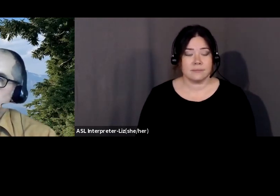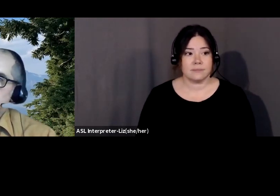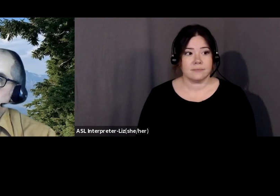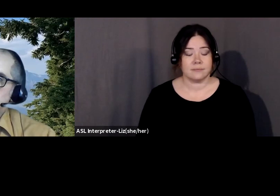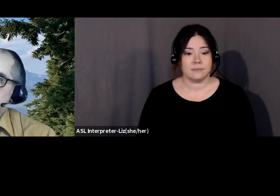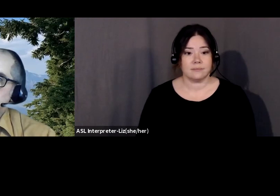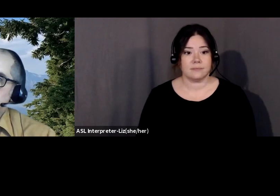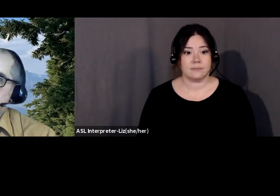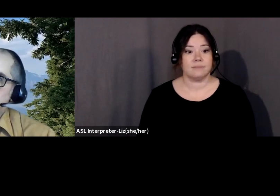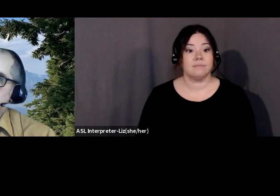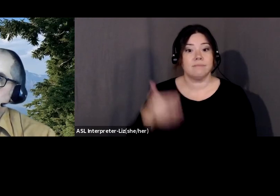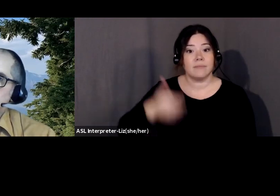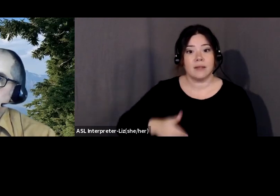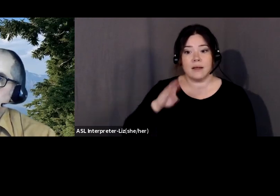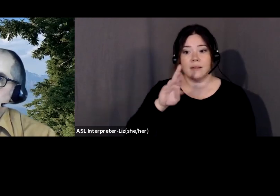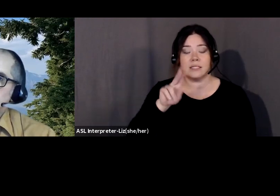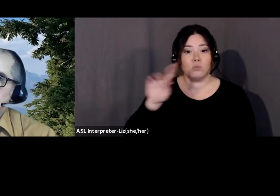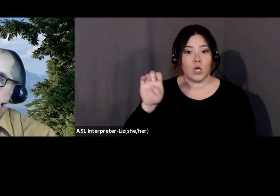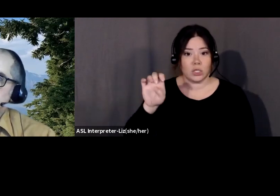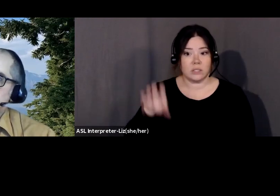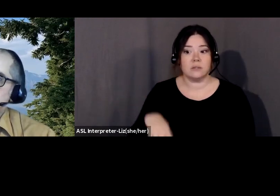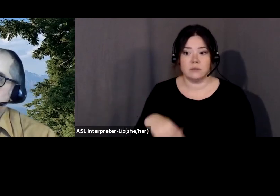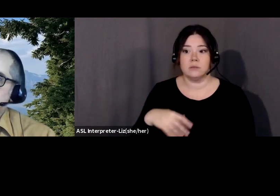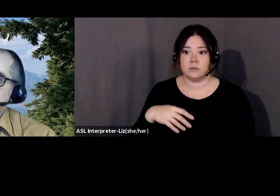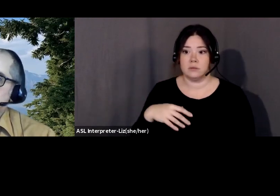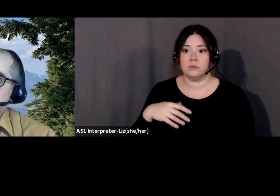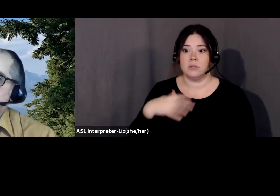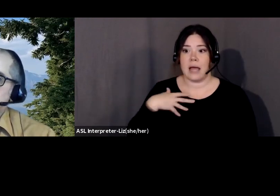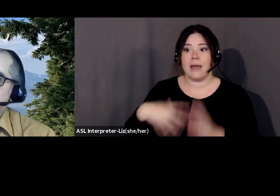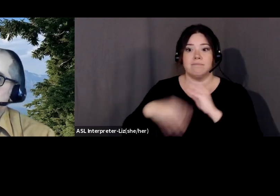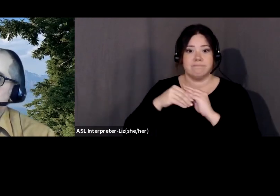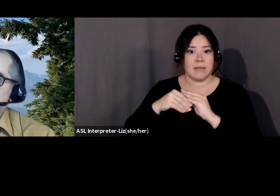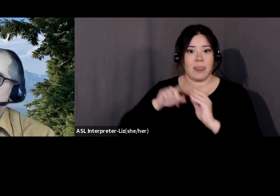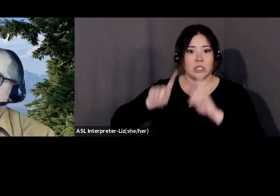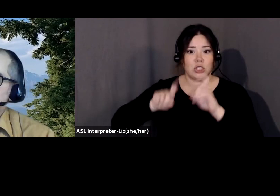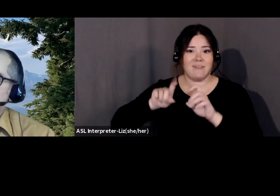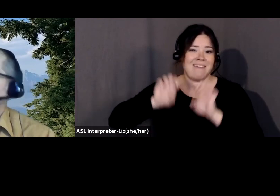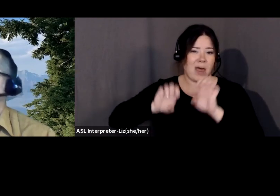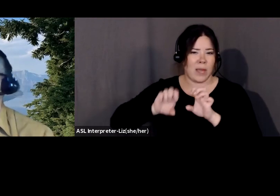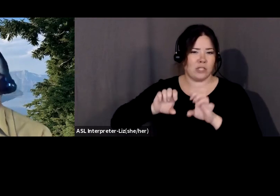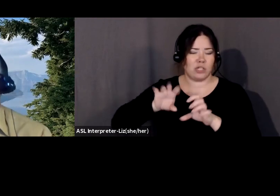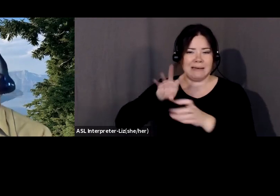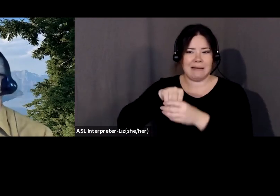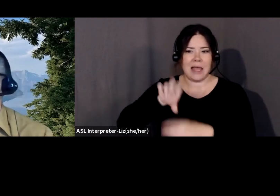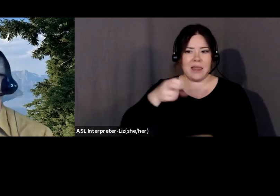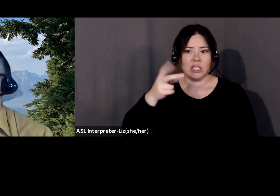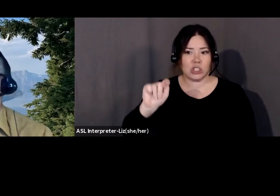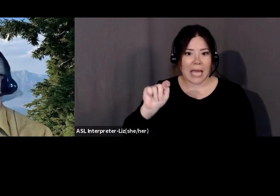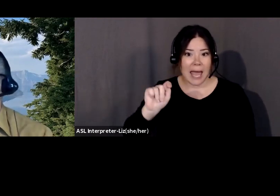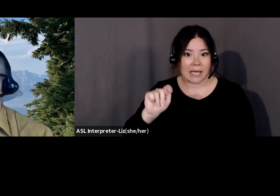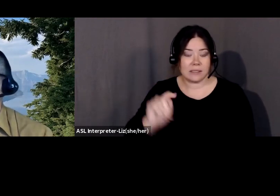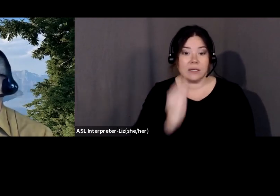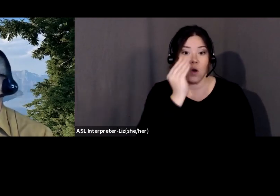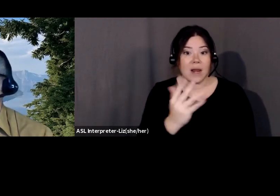So this is Brooke. I have dropped the survey or the evaluation into the chat. I did want to highlight real